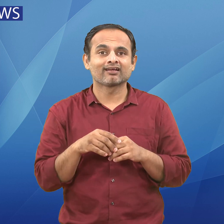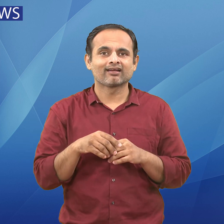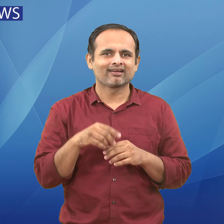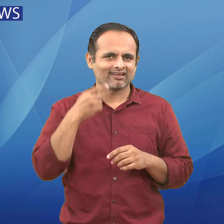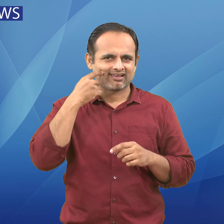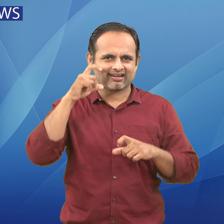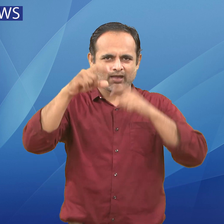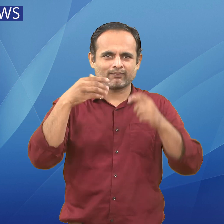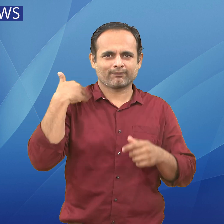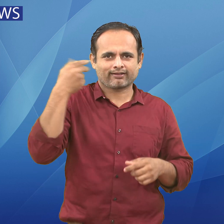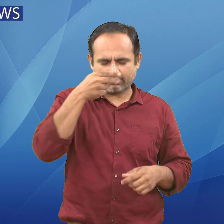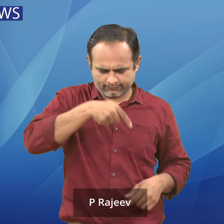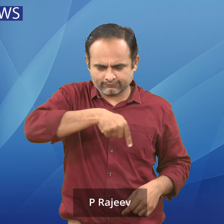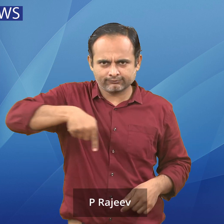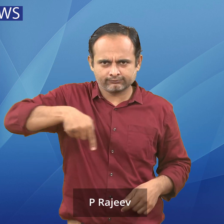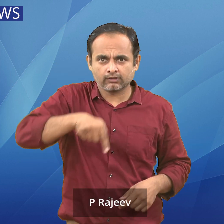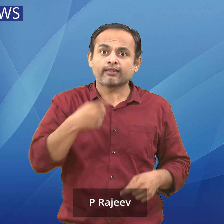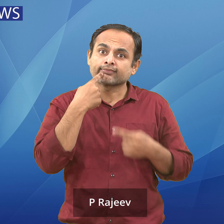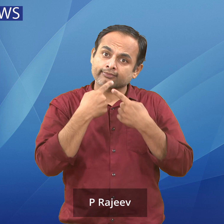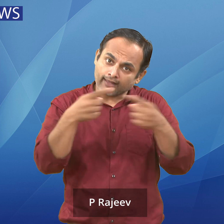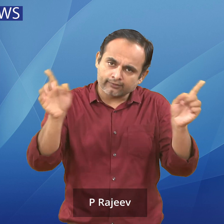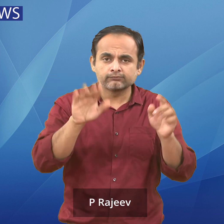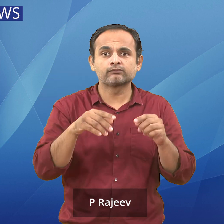even while continuing with the entrepreneurship activities of the previous year.